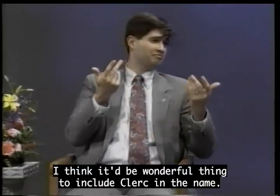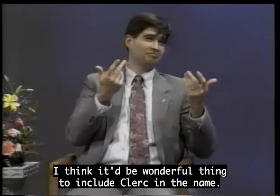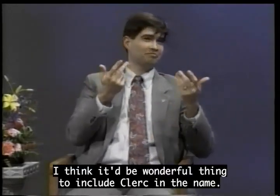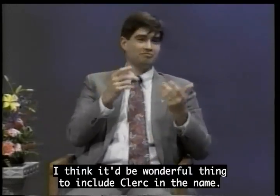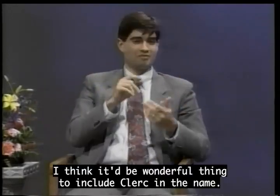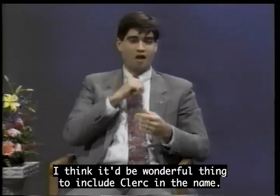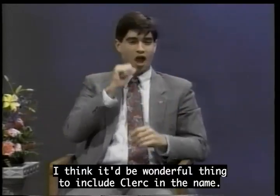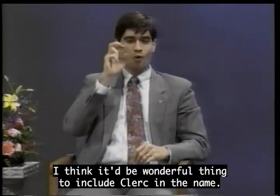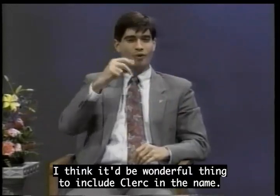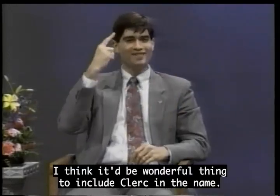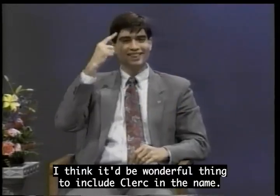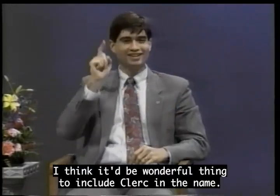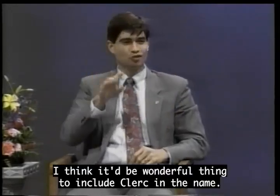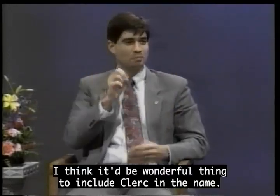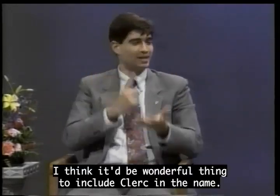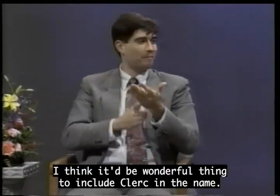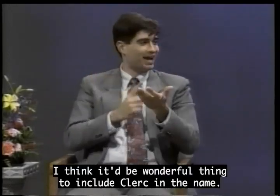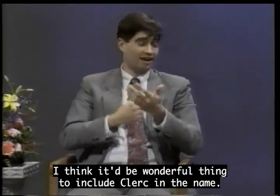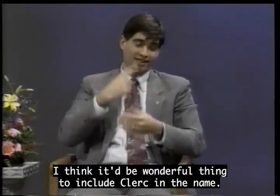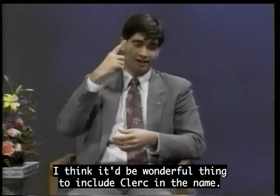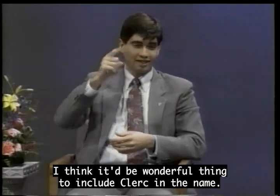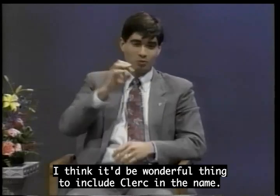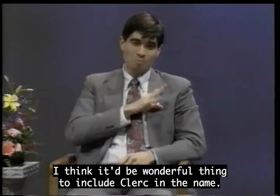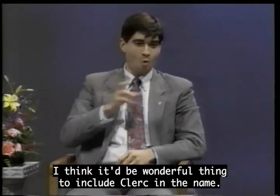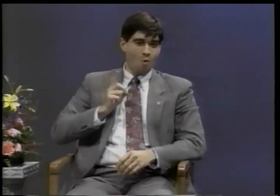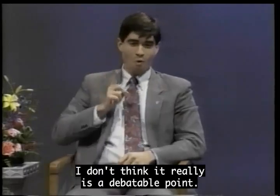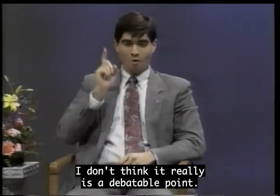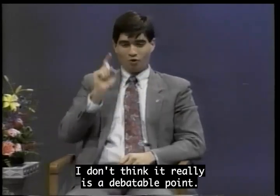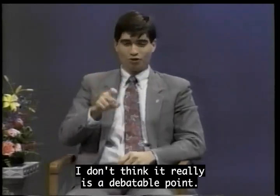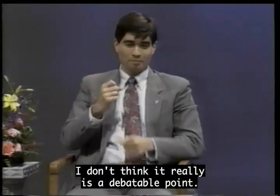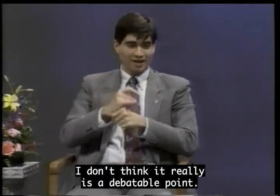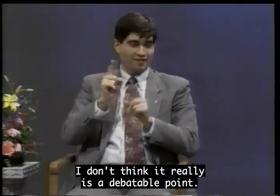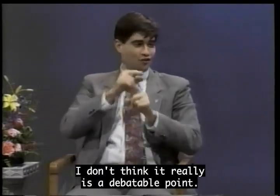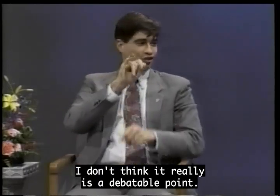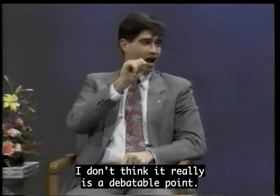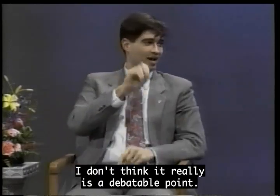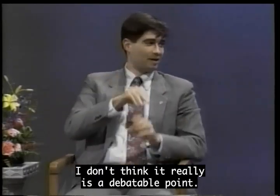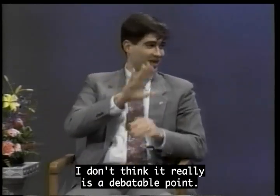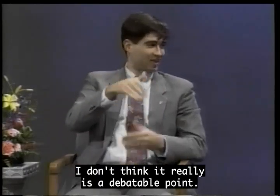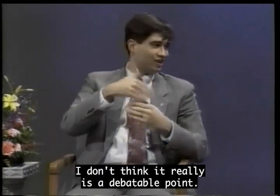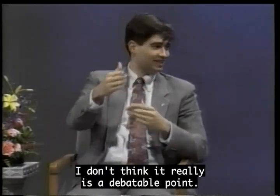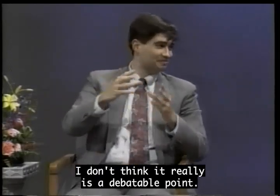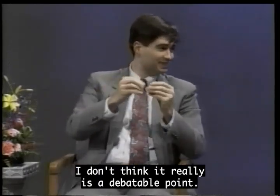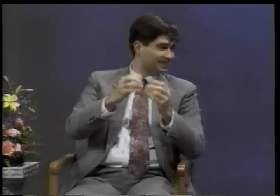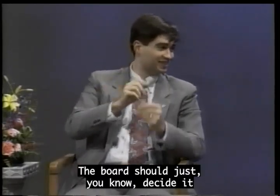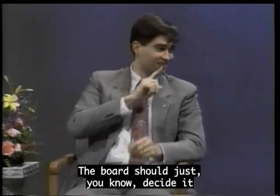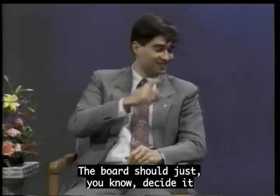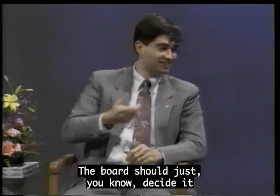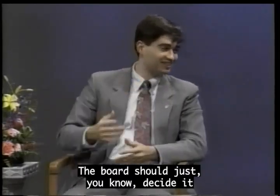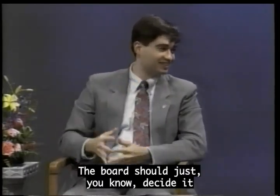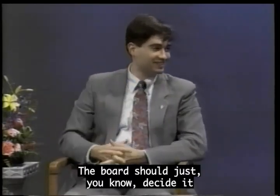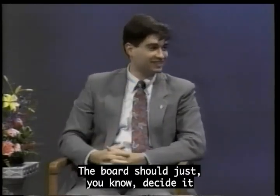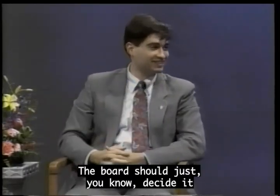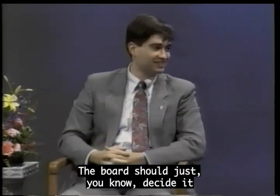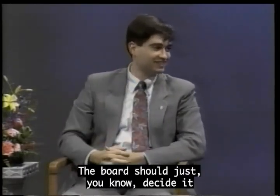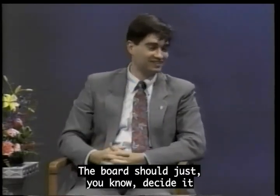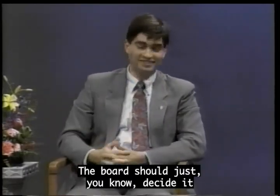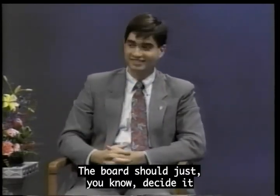Claire in the name. I don't think it should really is a debatable point. The board should just, you know, decide it in the first few minutes of their